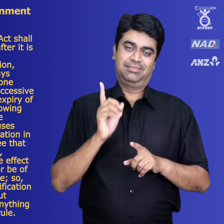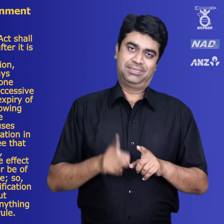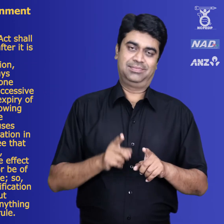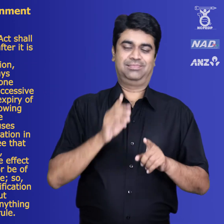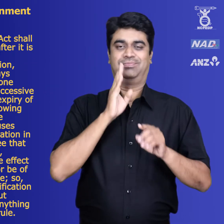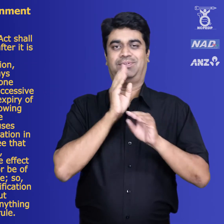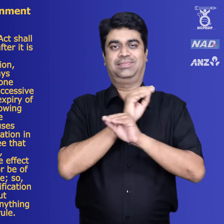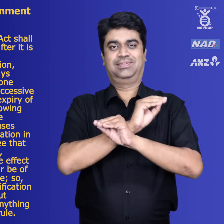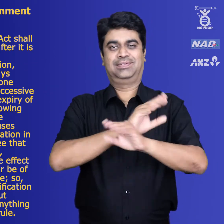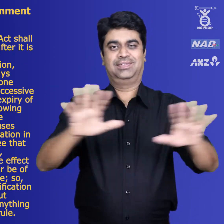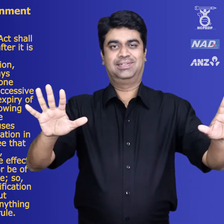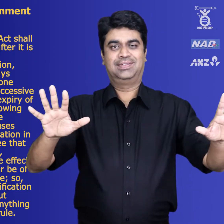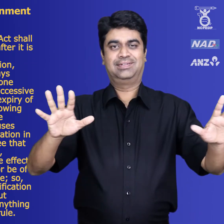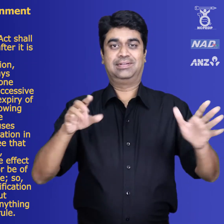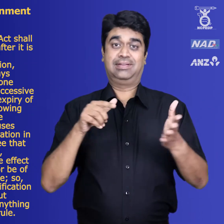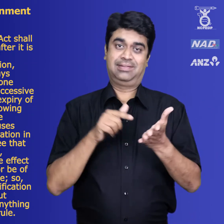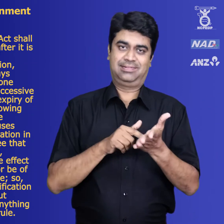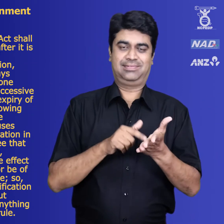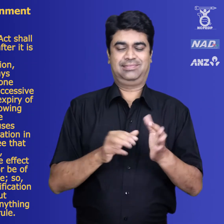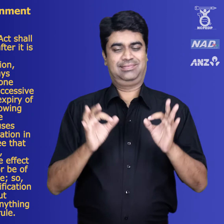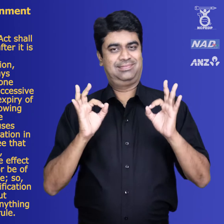done under that rule.